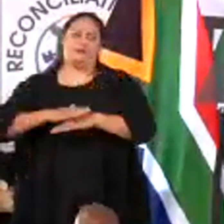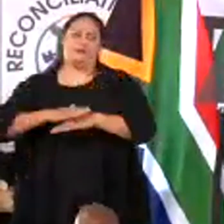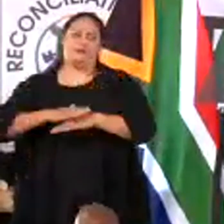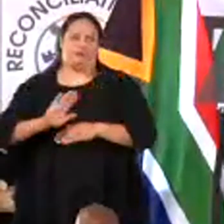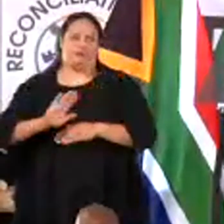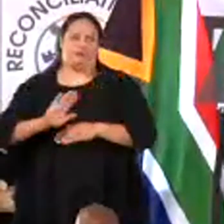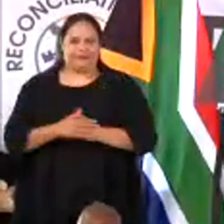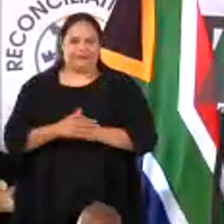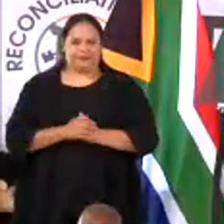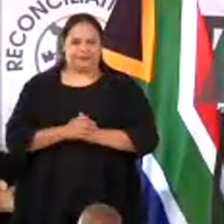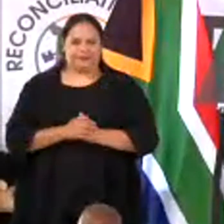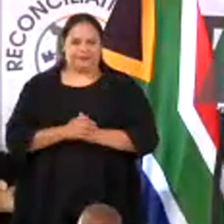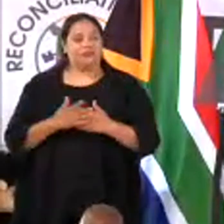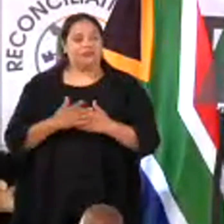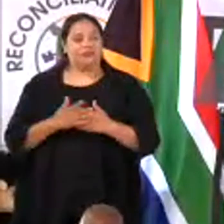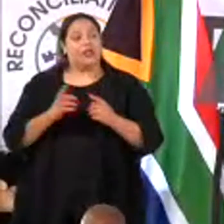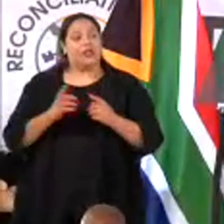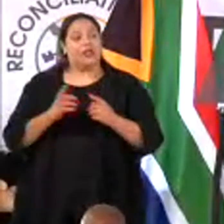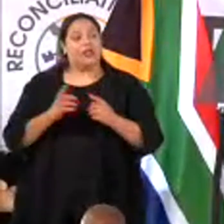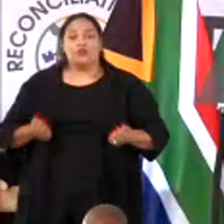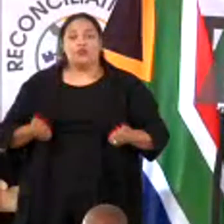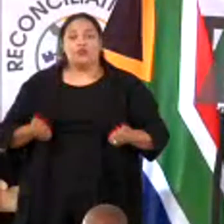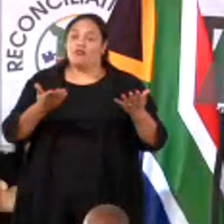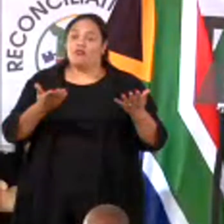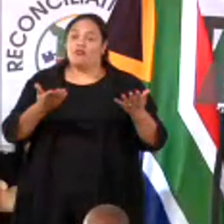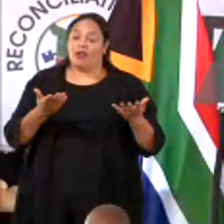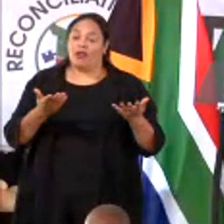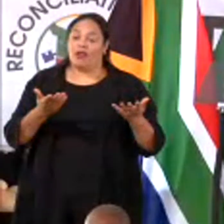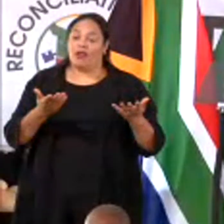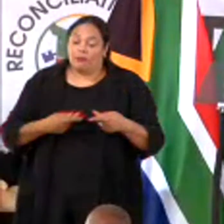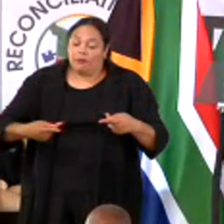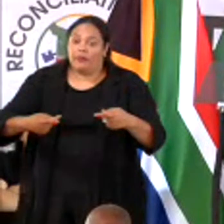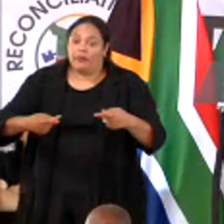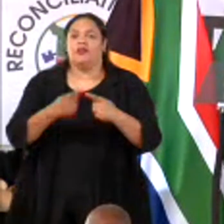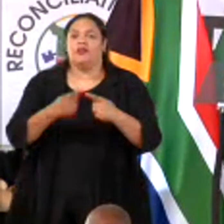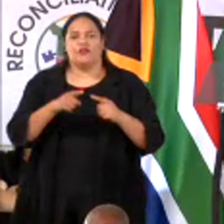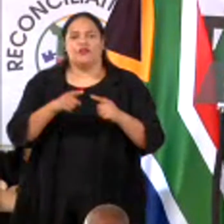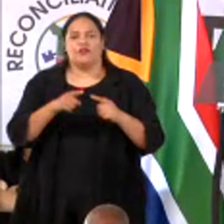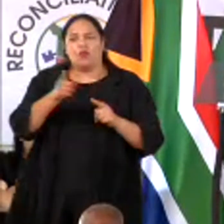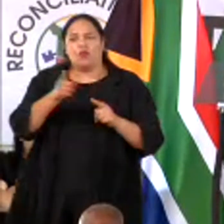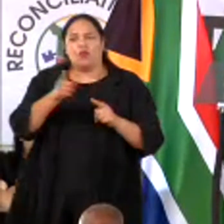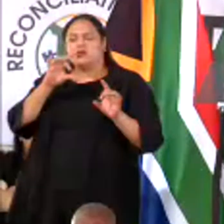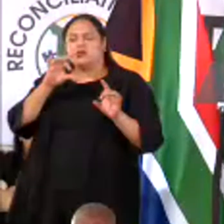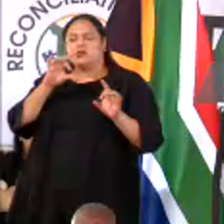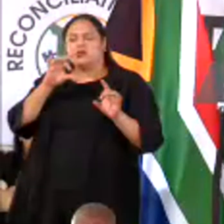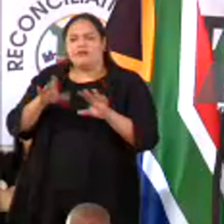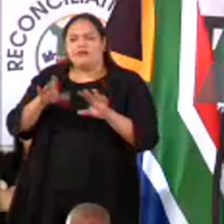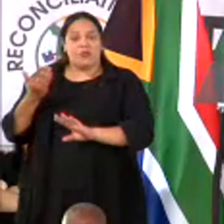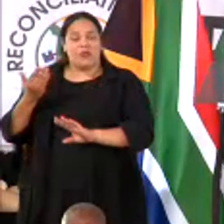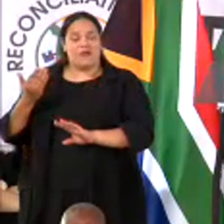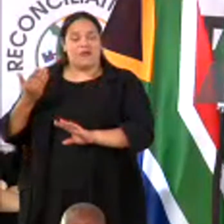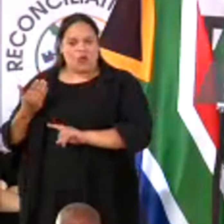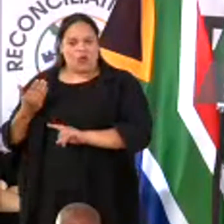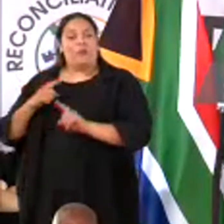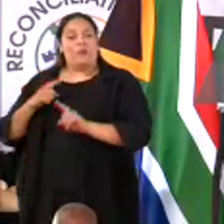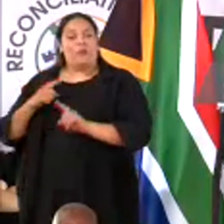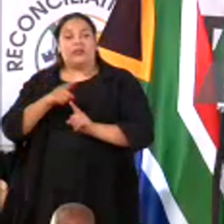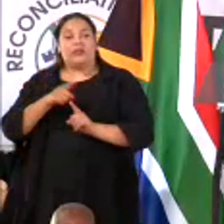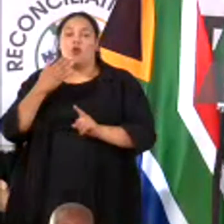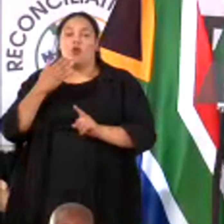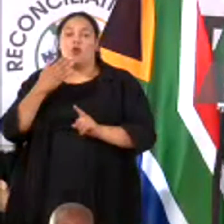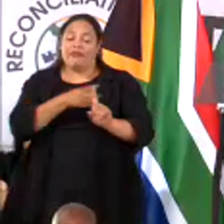era and providing a platform for those who suffered and those who